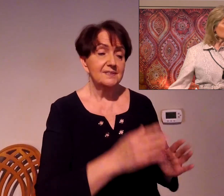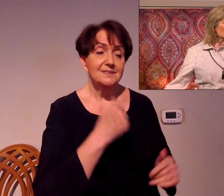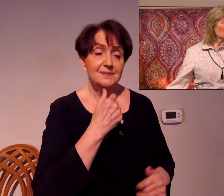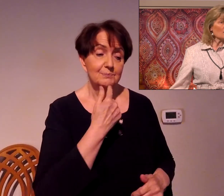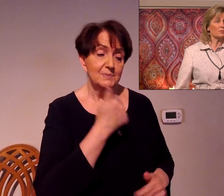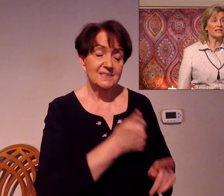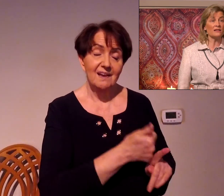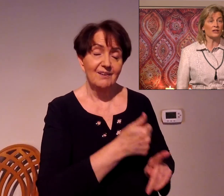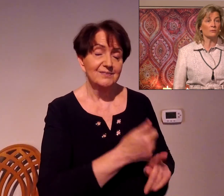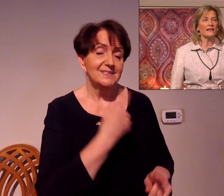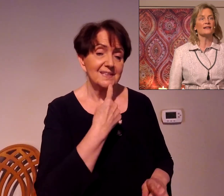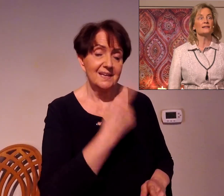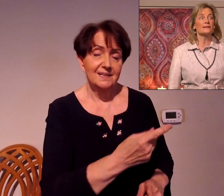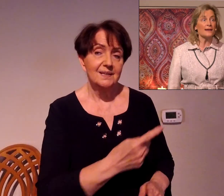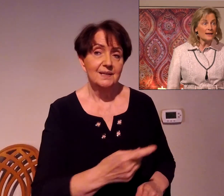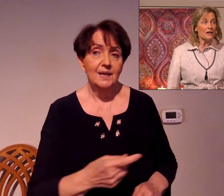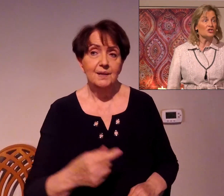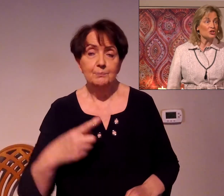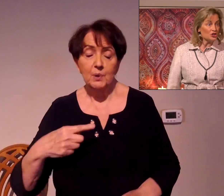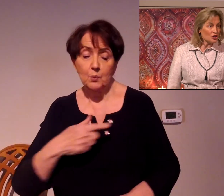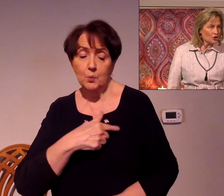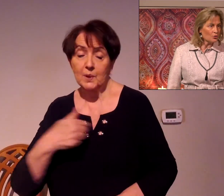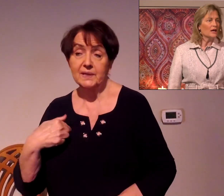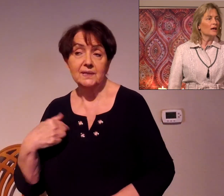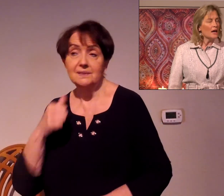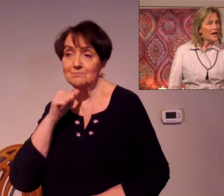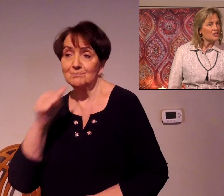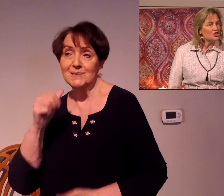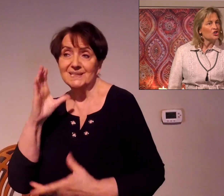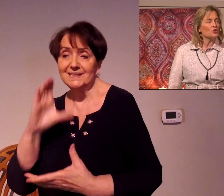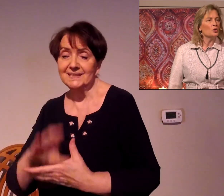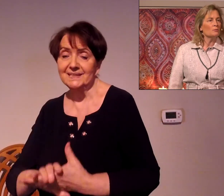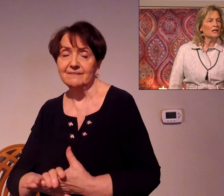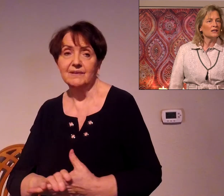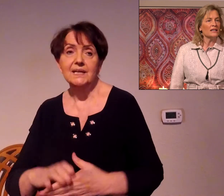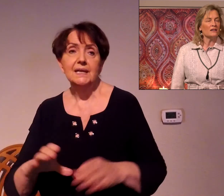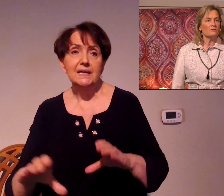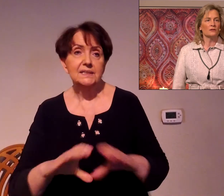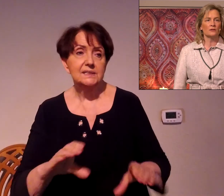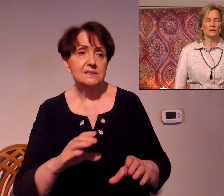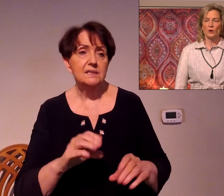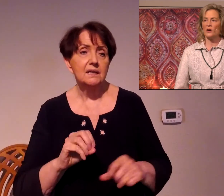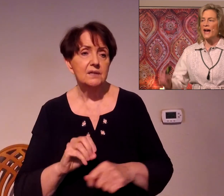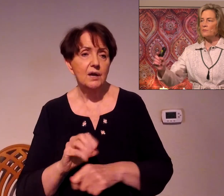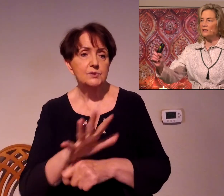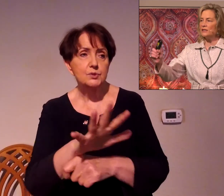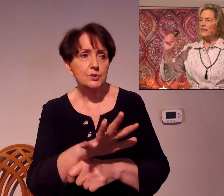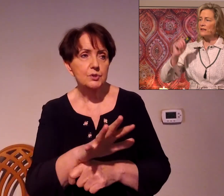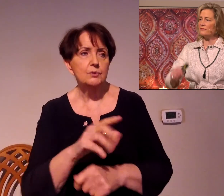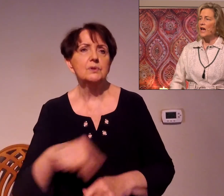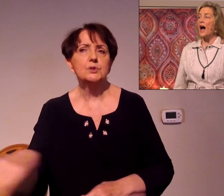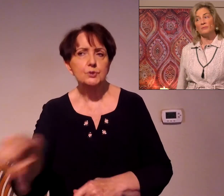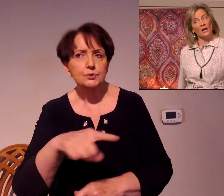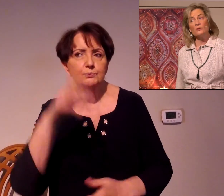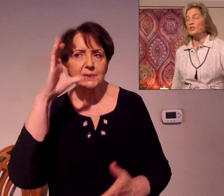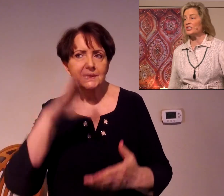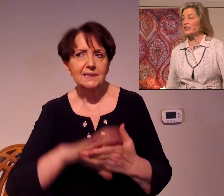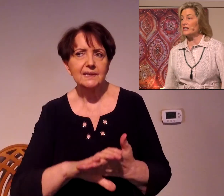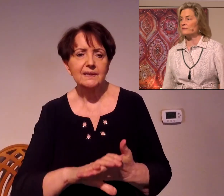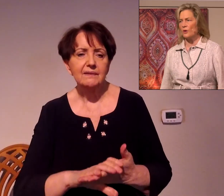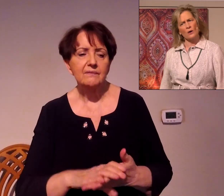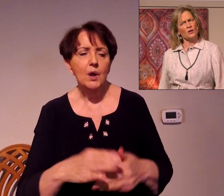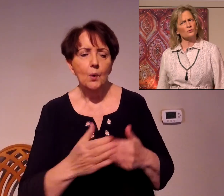Many of us still don't believe him. It is done unto you as you believe. What I believe, I'm going